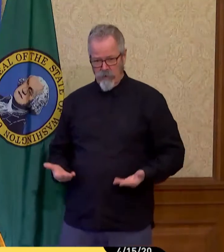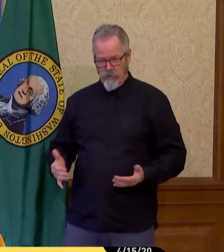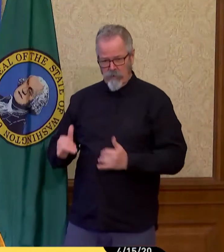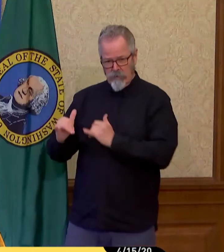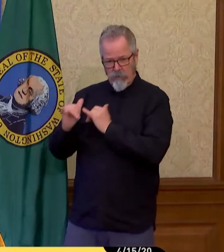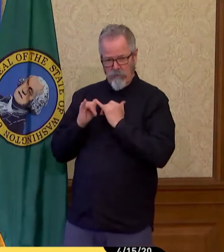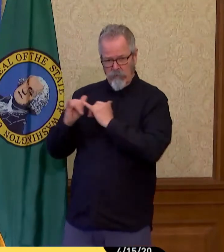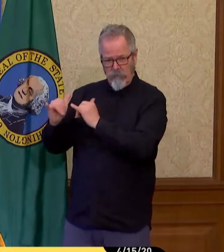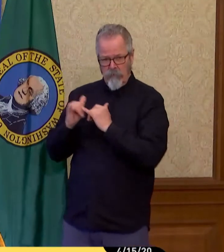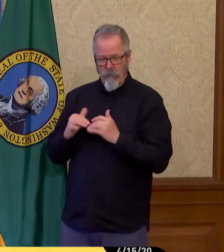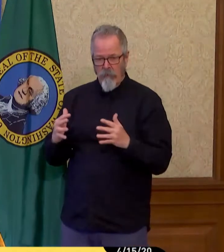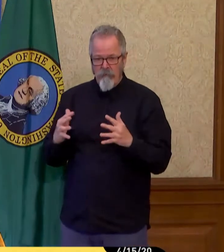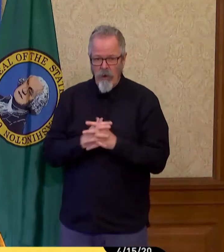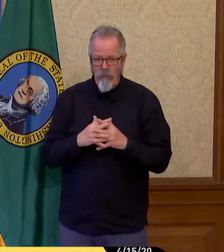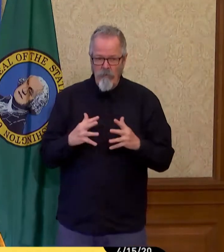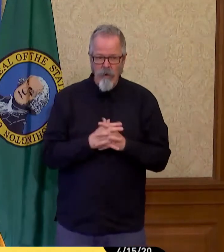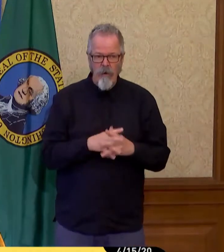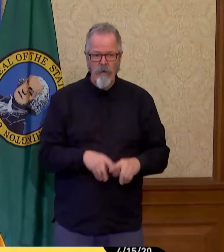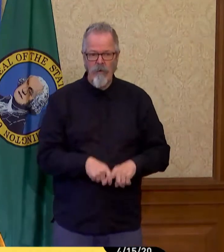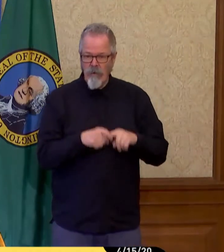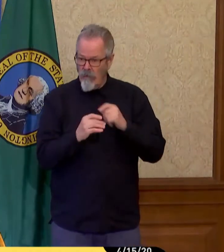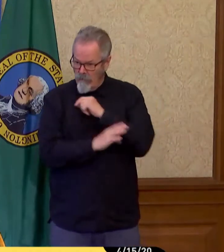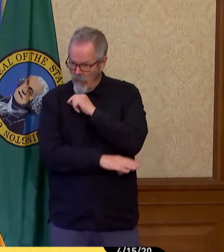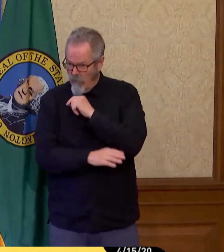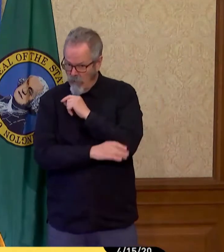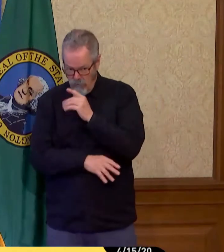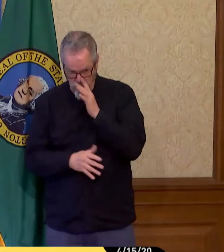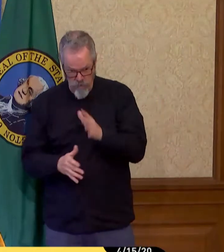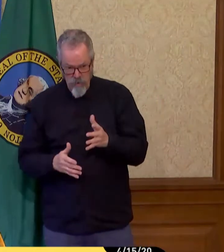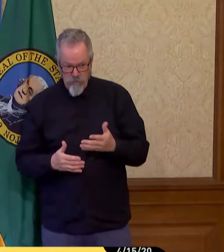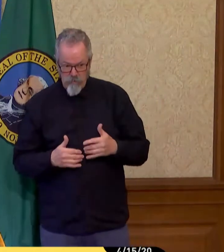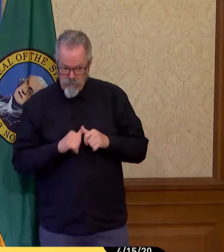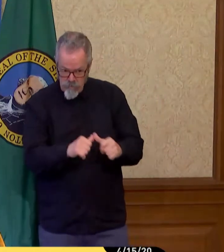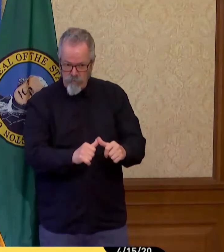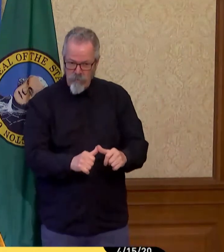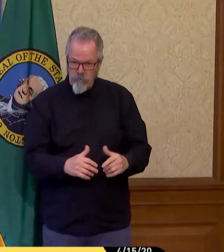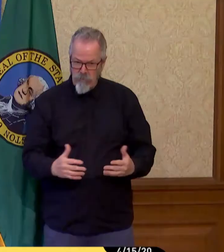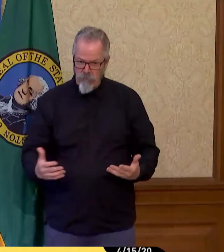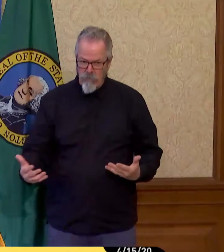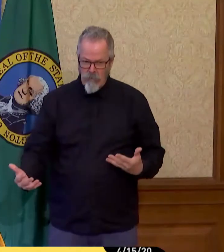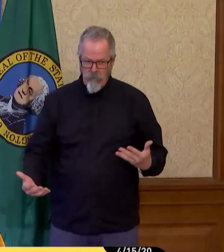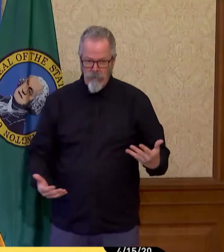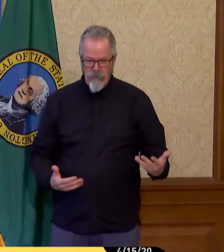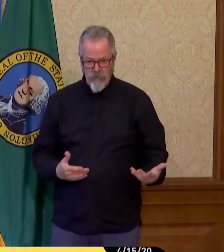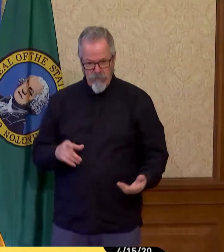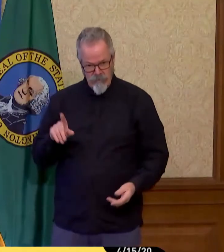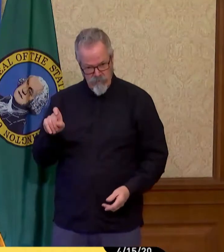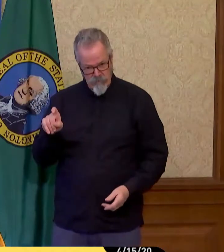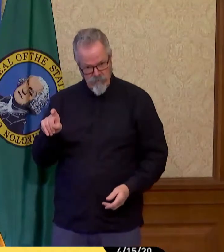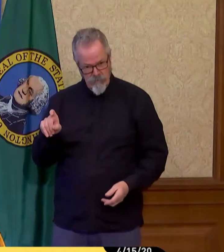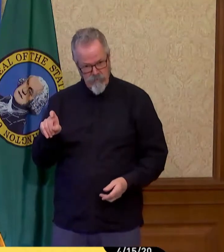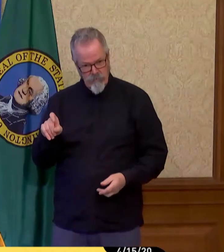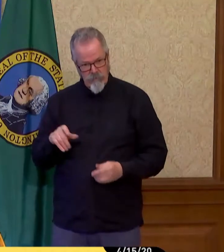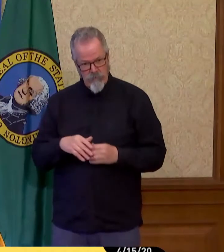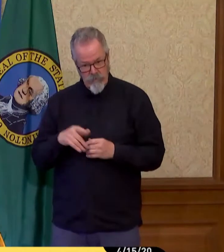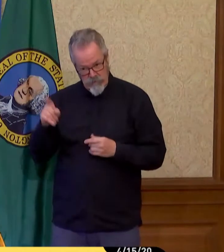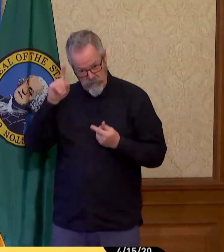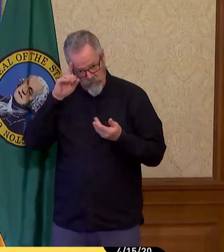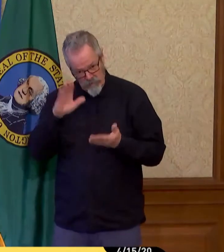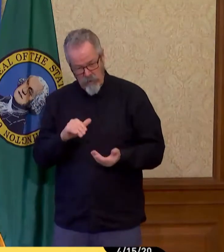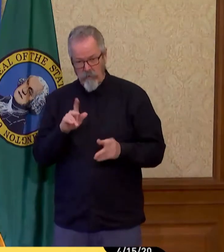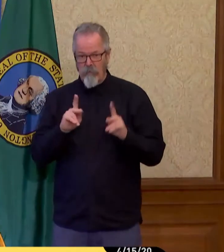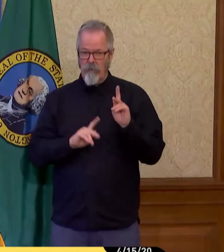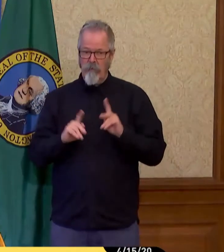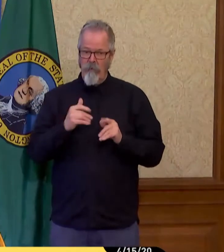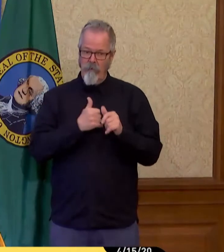to continue to social distance and stay at home if we're talking about months and not weeks?